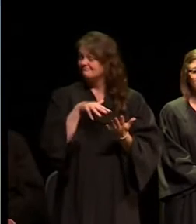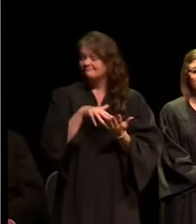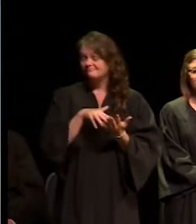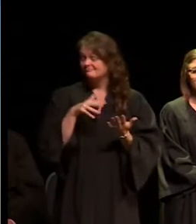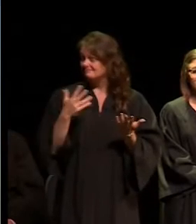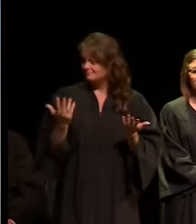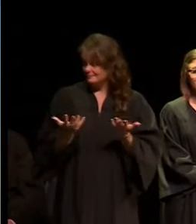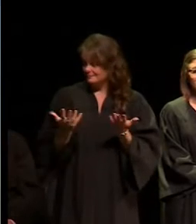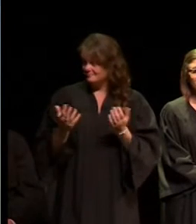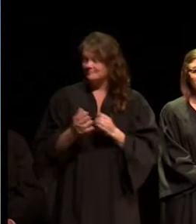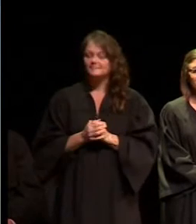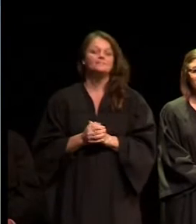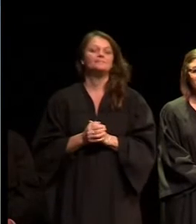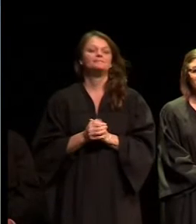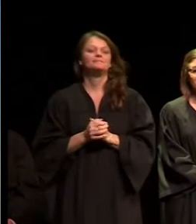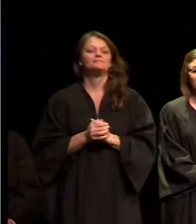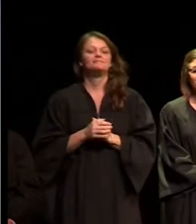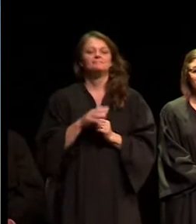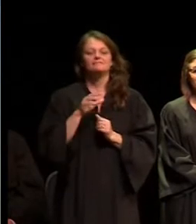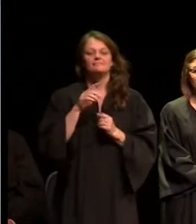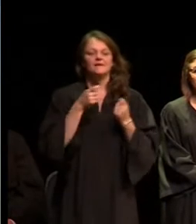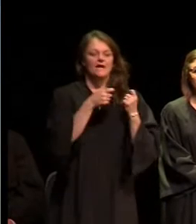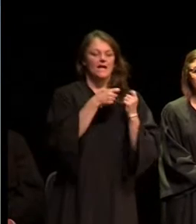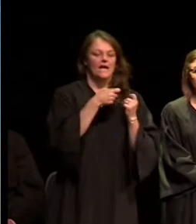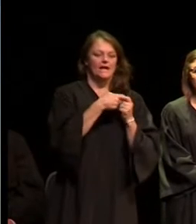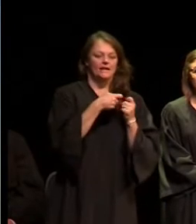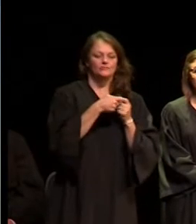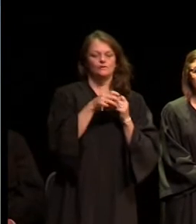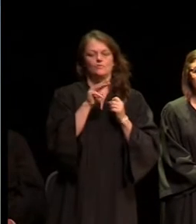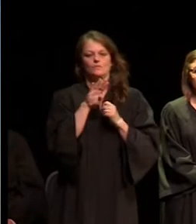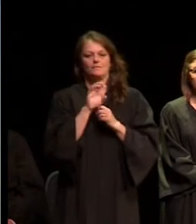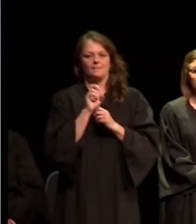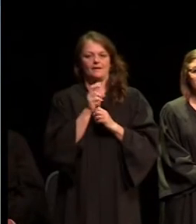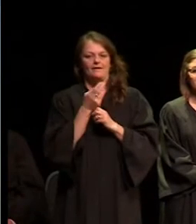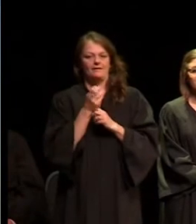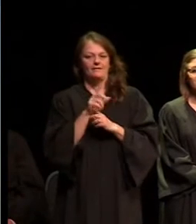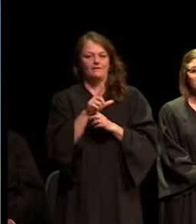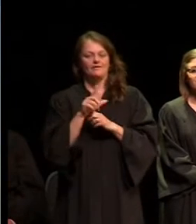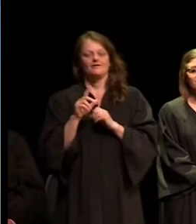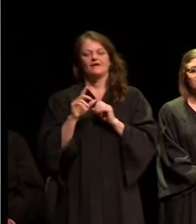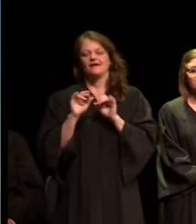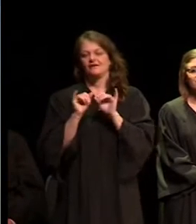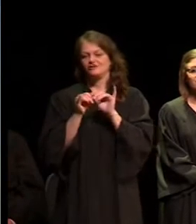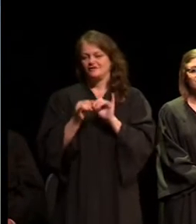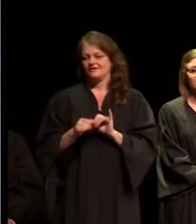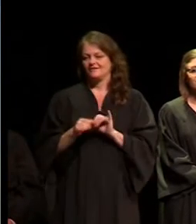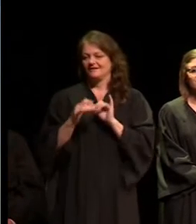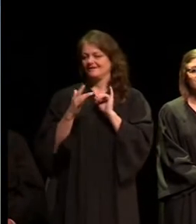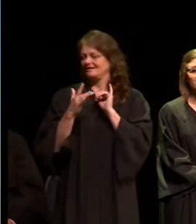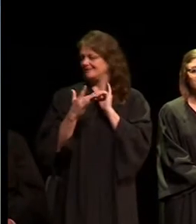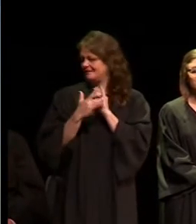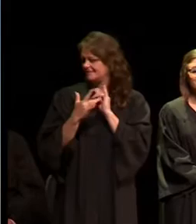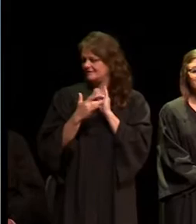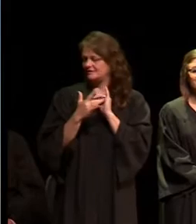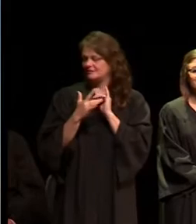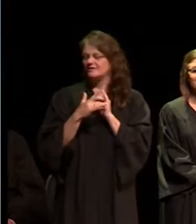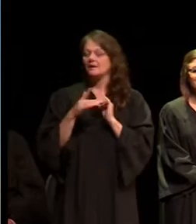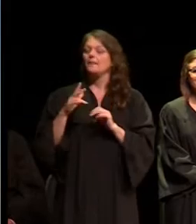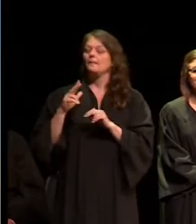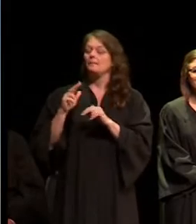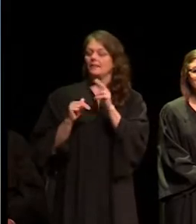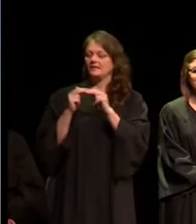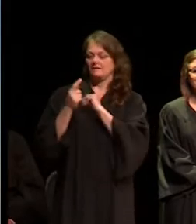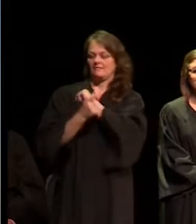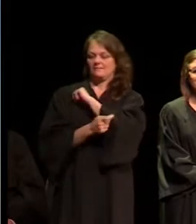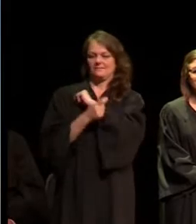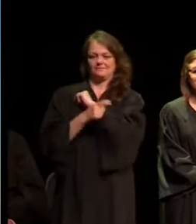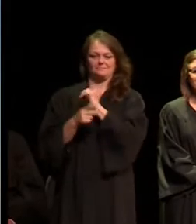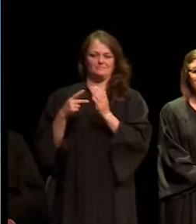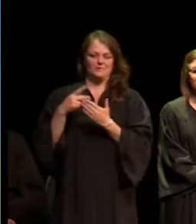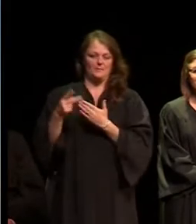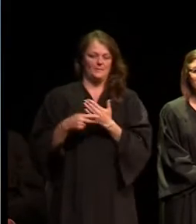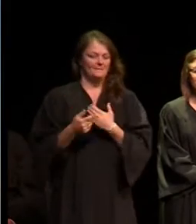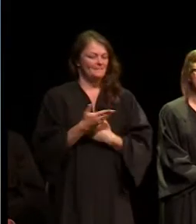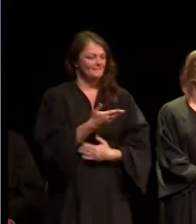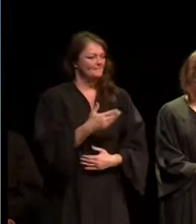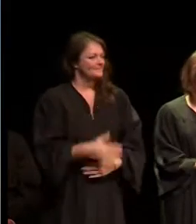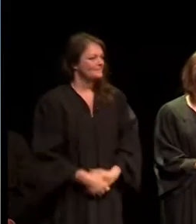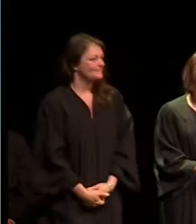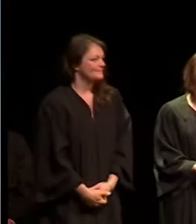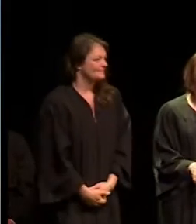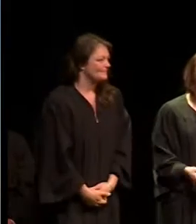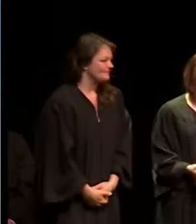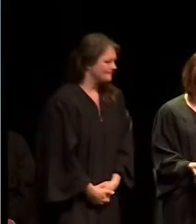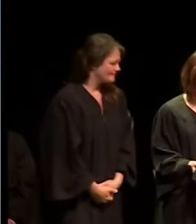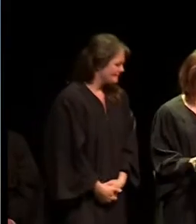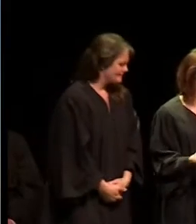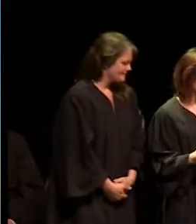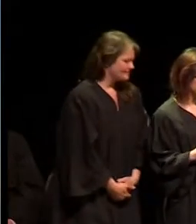the Electromechanical Engineering Technology Building Automation Program. Sean Allen Kirk